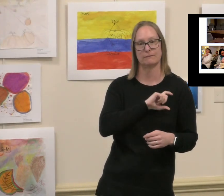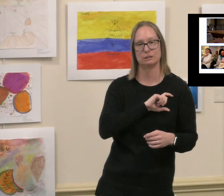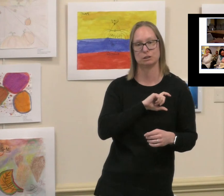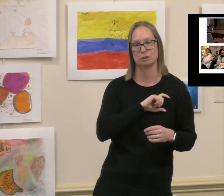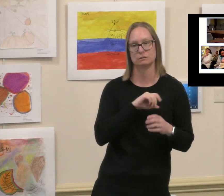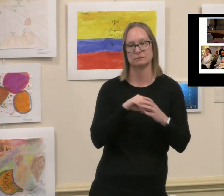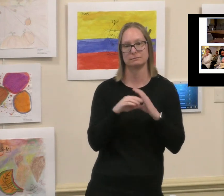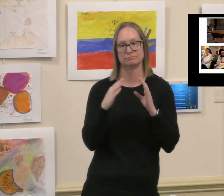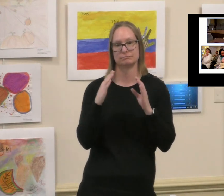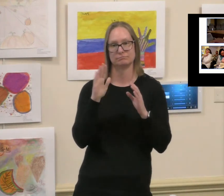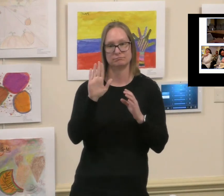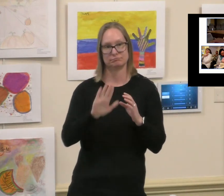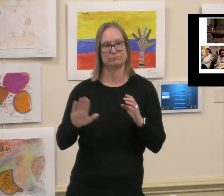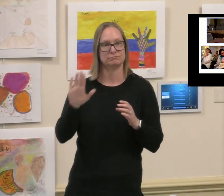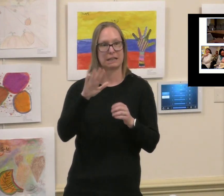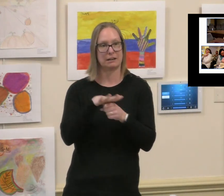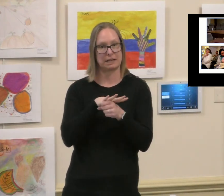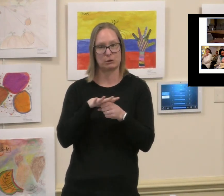There are some areas where there are deaf police officers